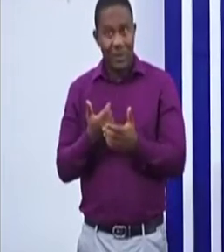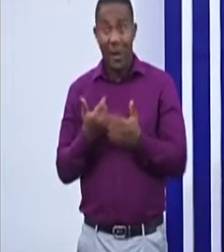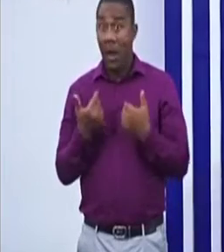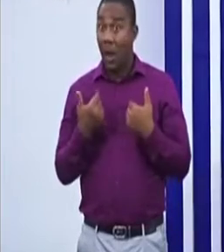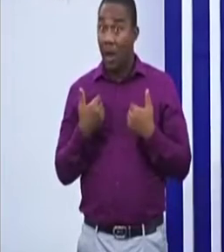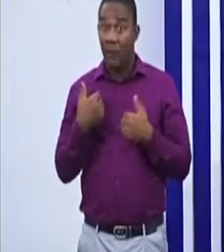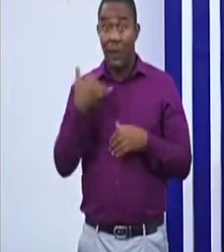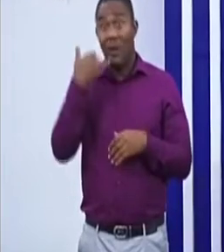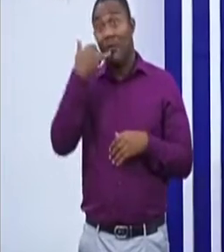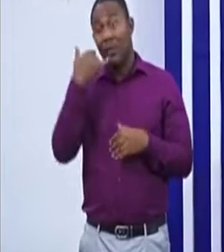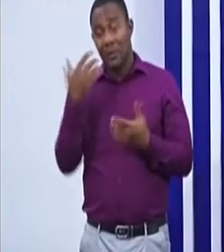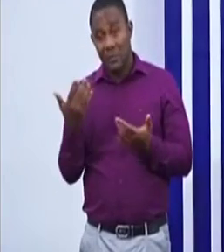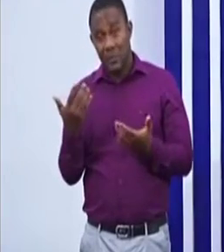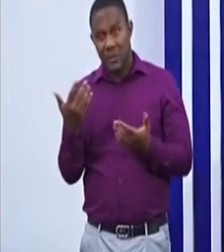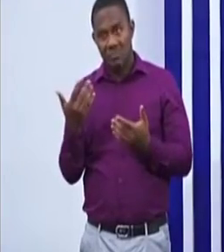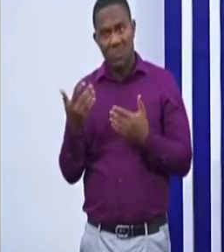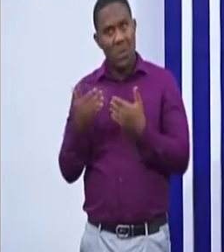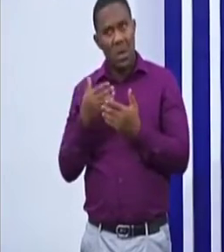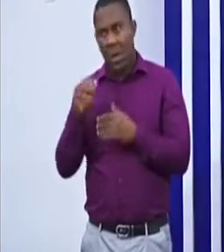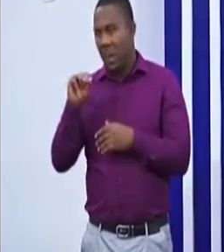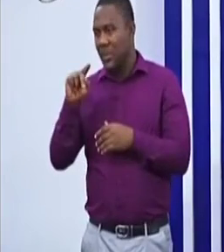use networks, a war or memo head.